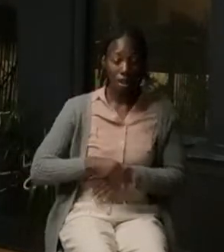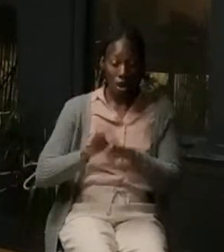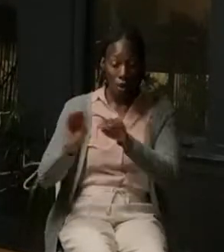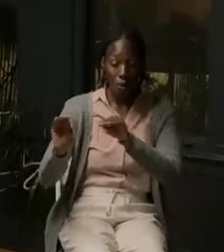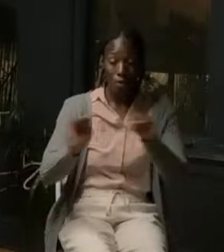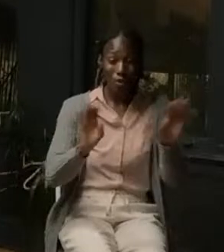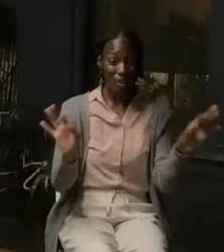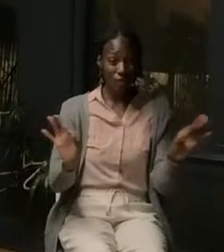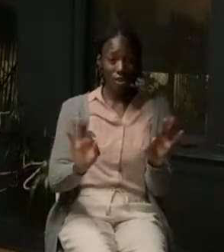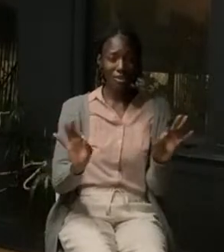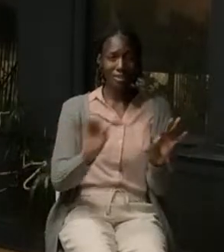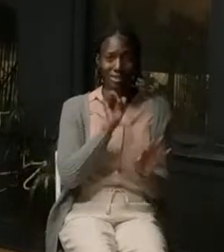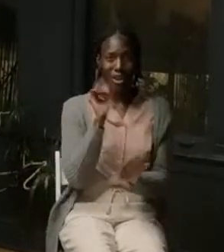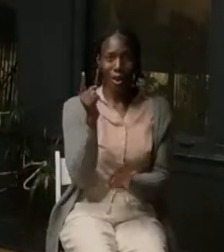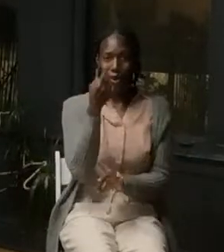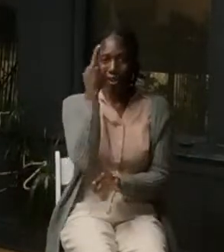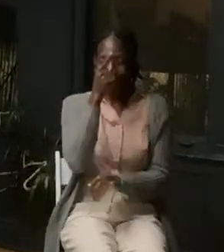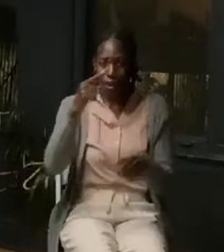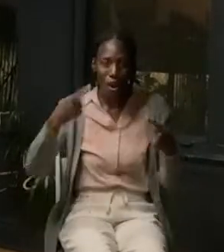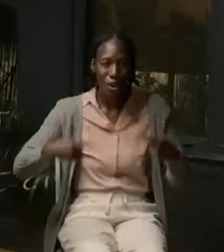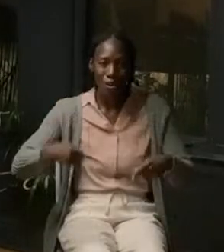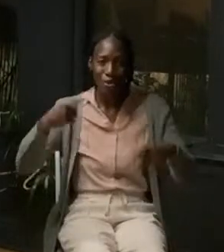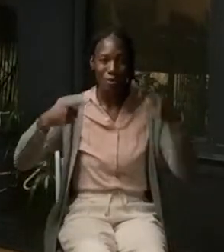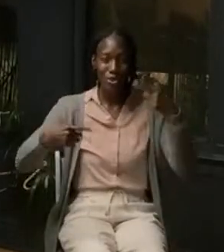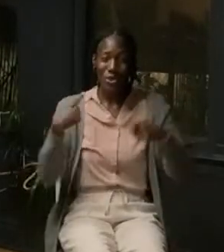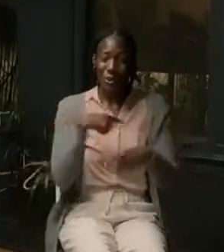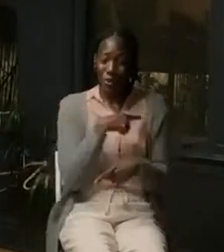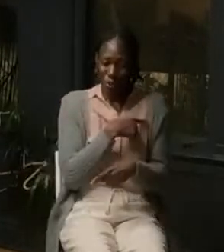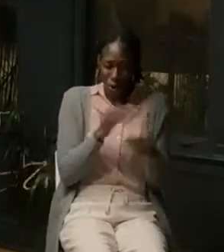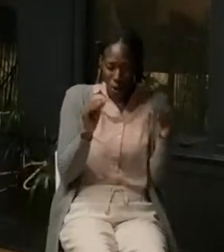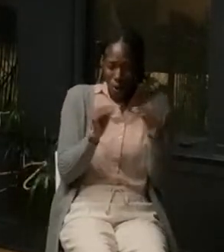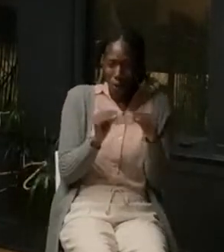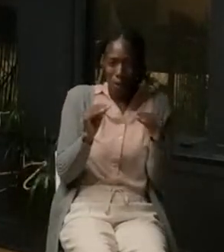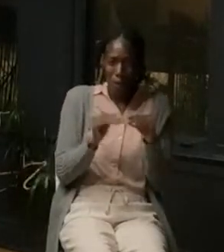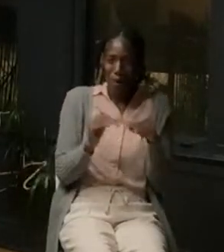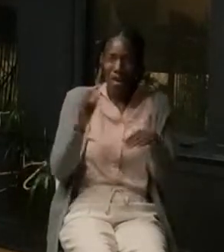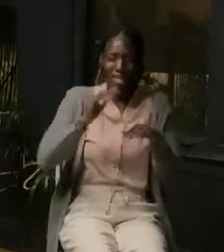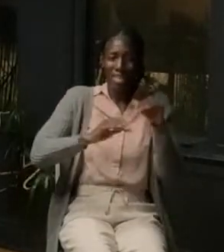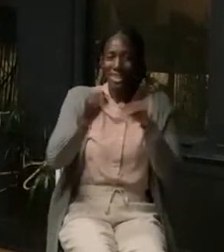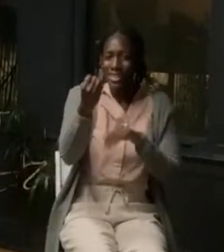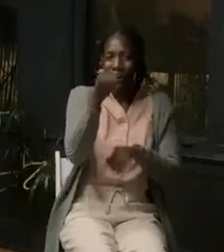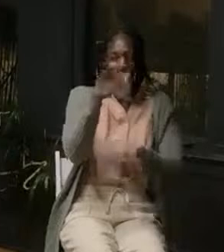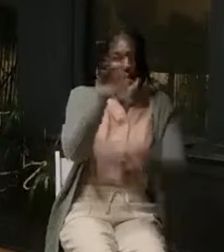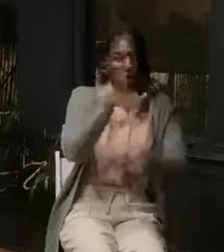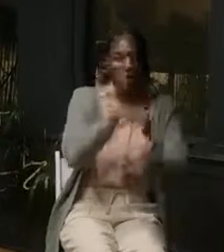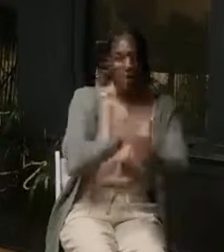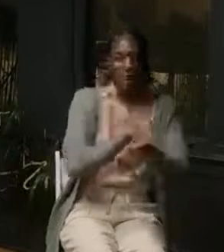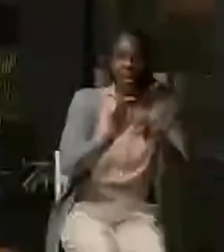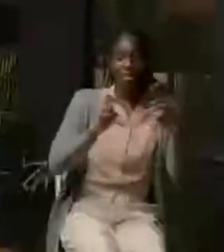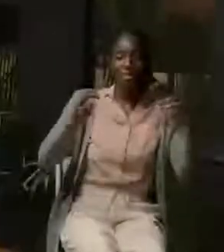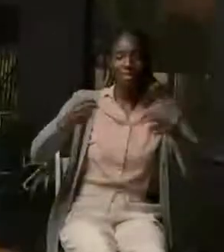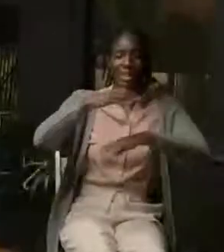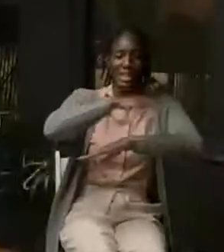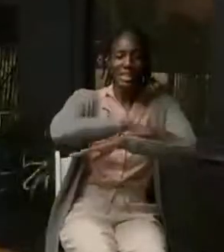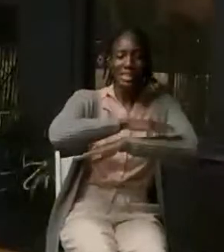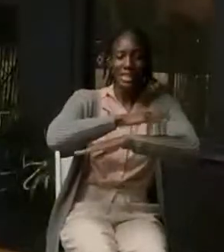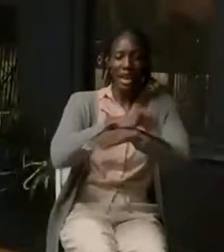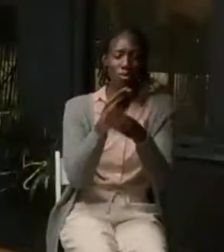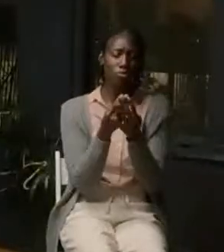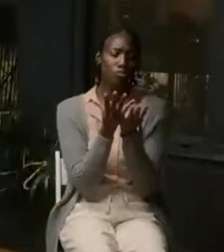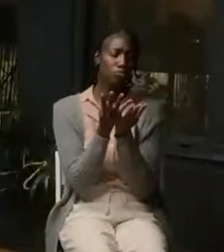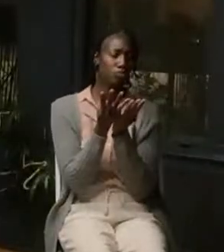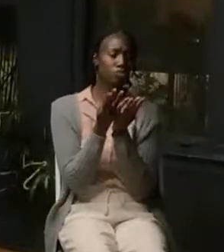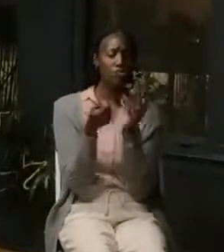just reserved for arguments. We are so much more than Saturday night spades table flips.